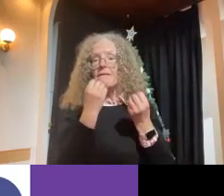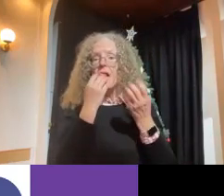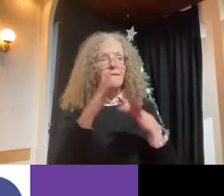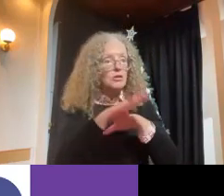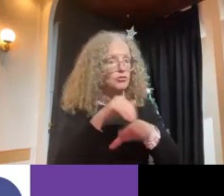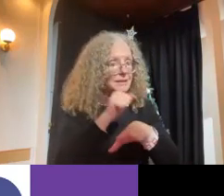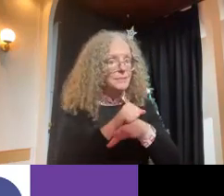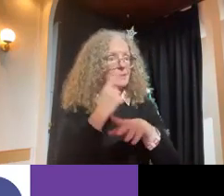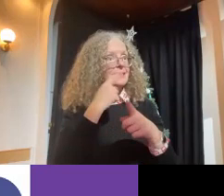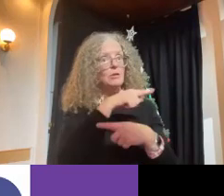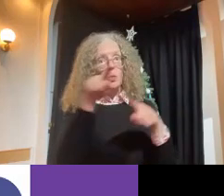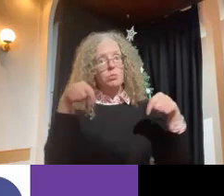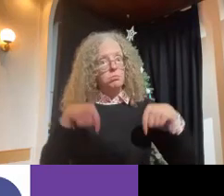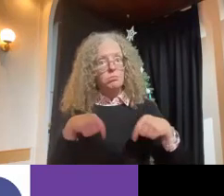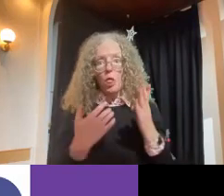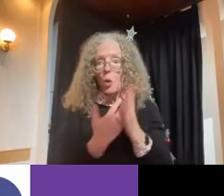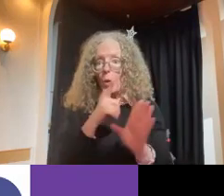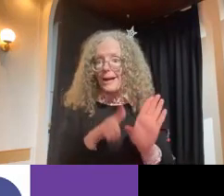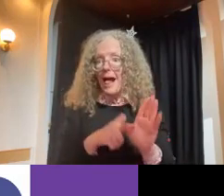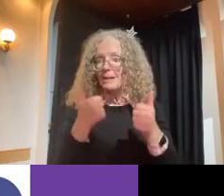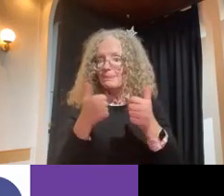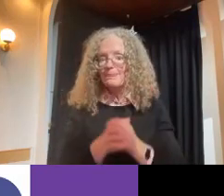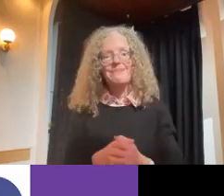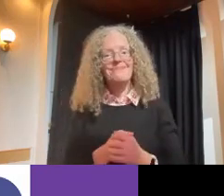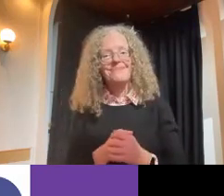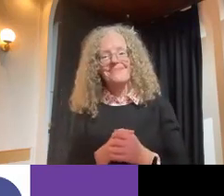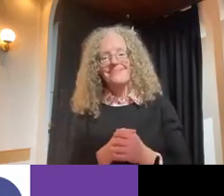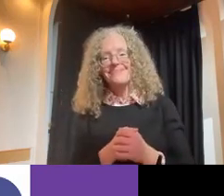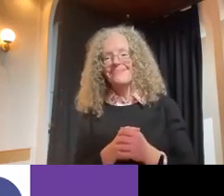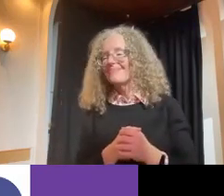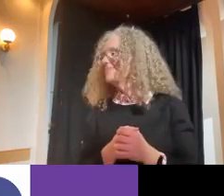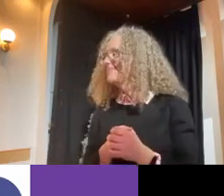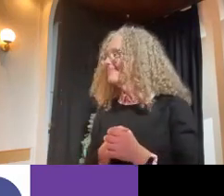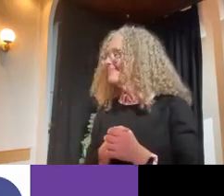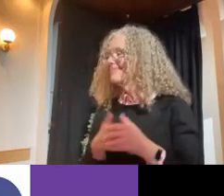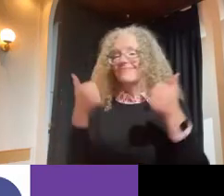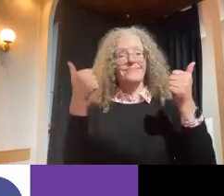see all of you there. And in the meantime, have a lovely Christmas and enjoy